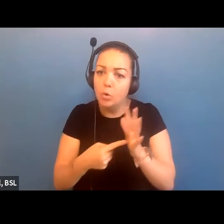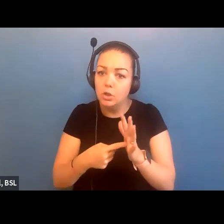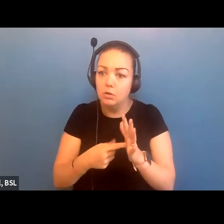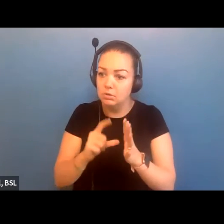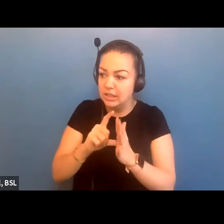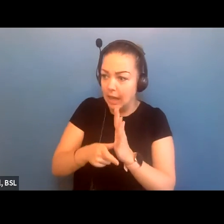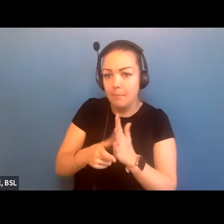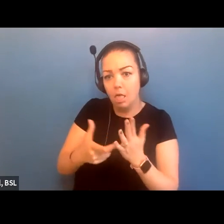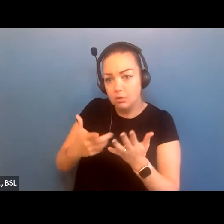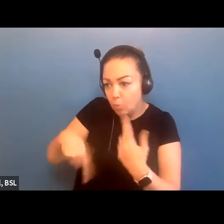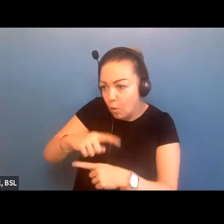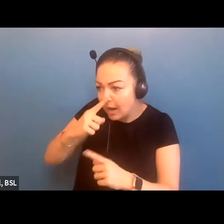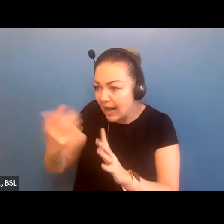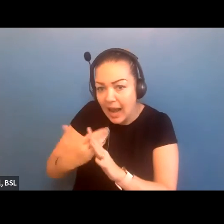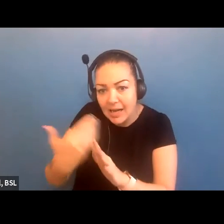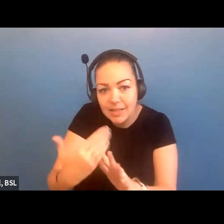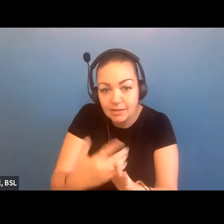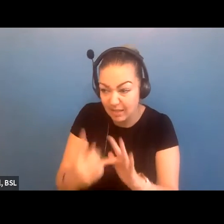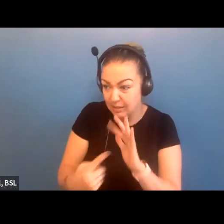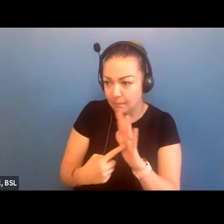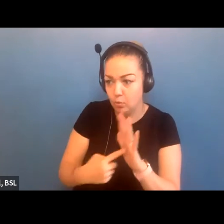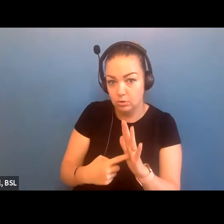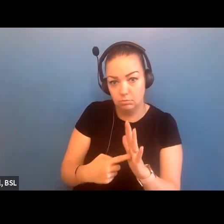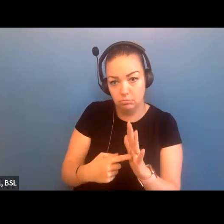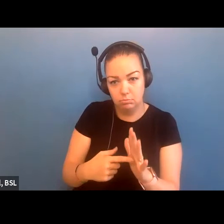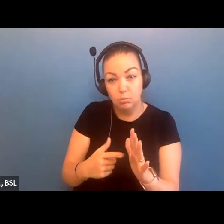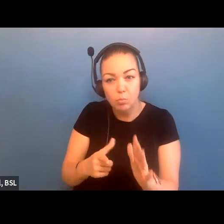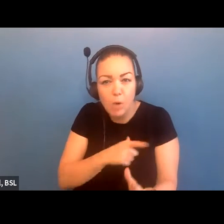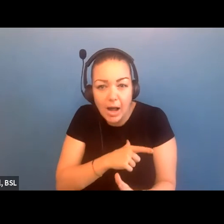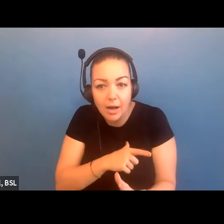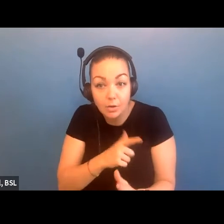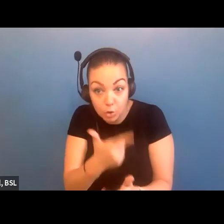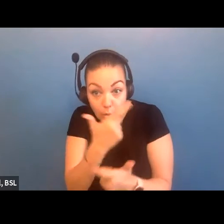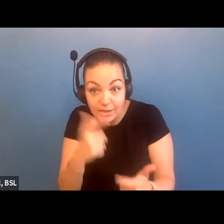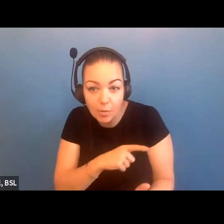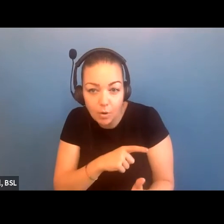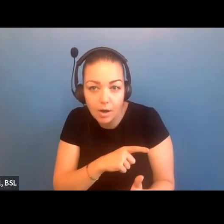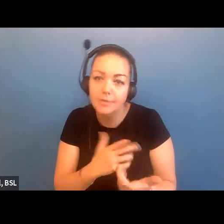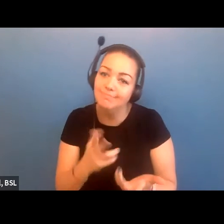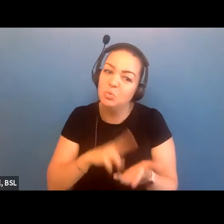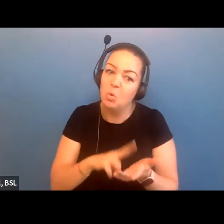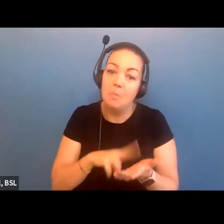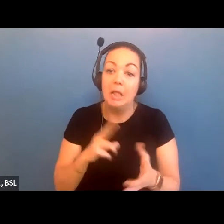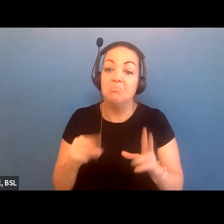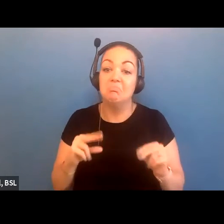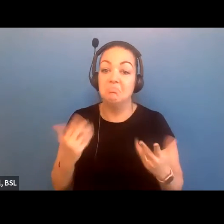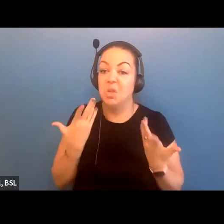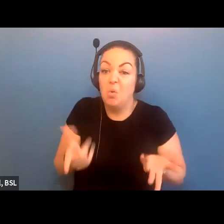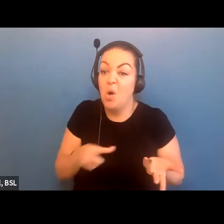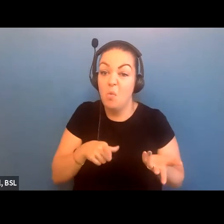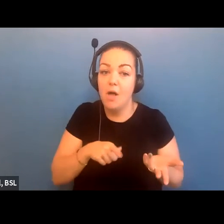too? And in my experience, the answer to many of these questions is often no. And that's why we also focus on inclusive